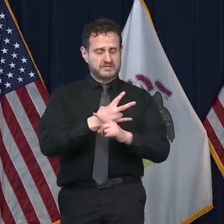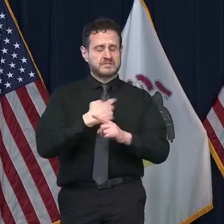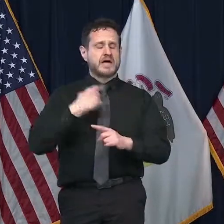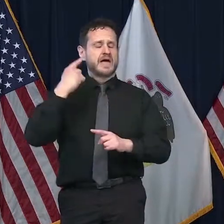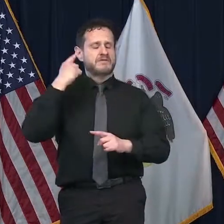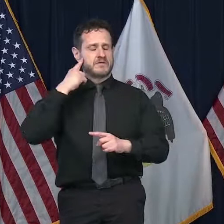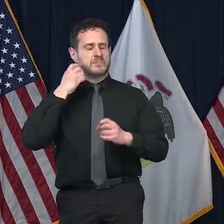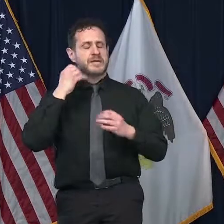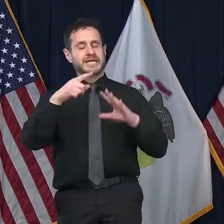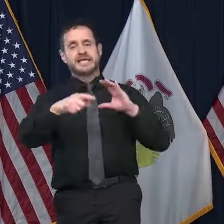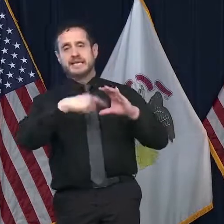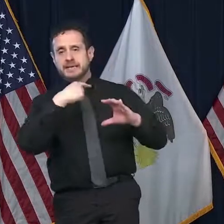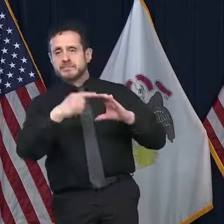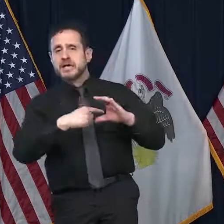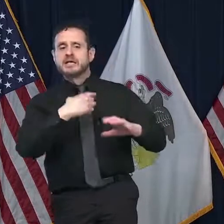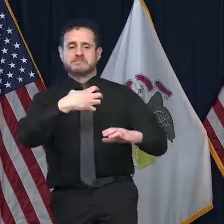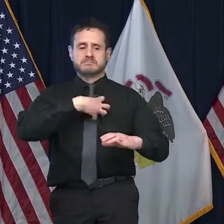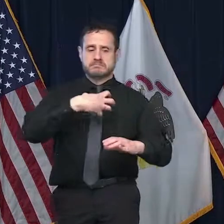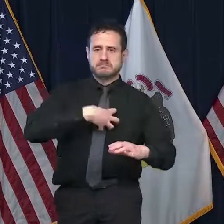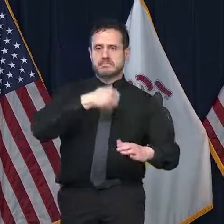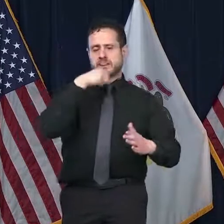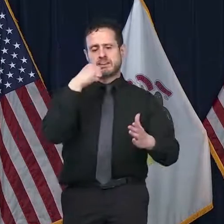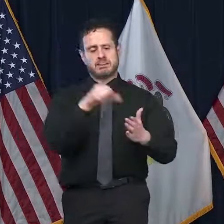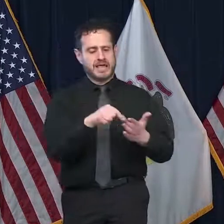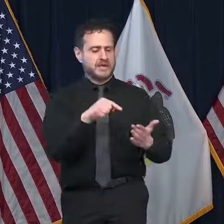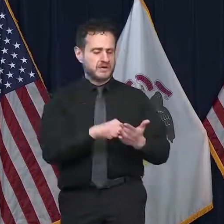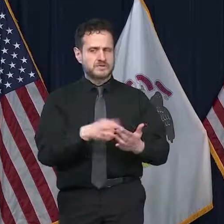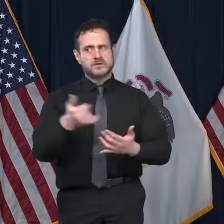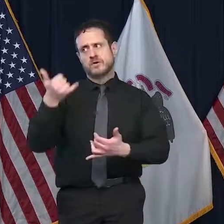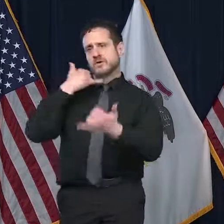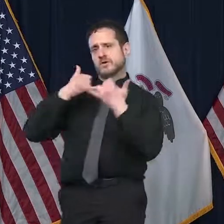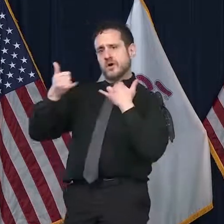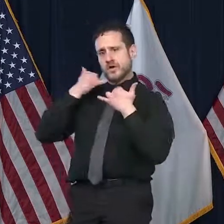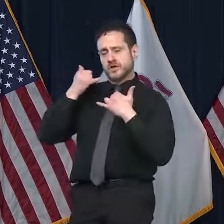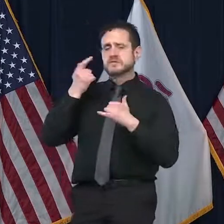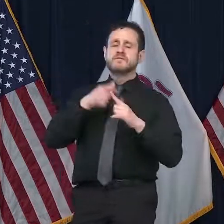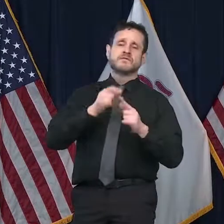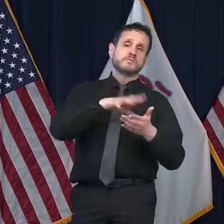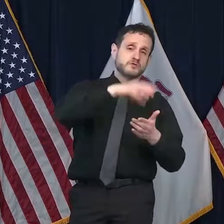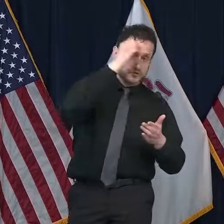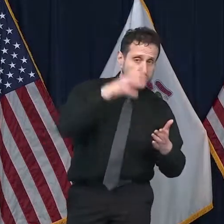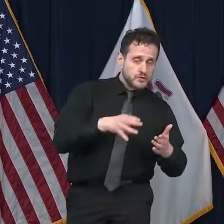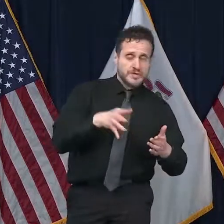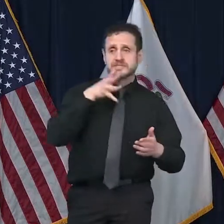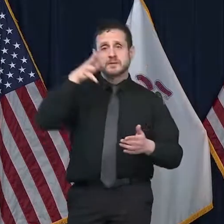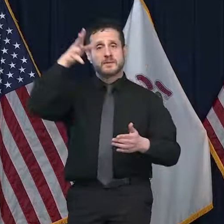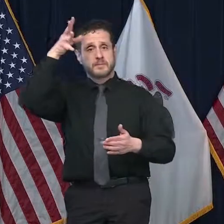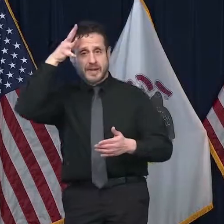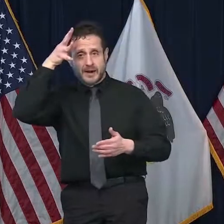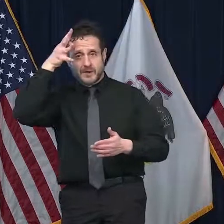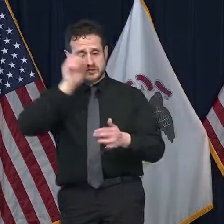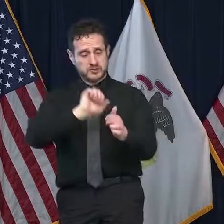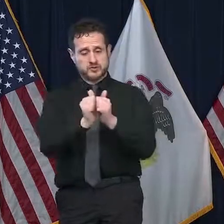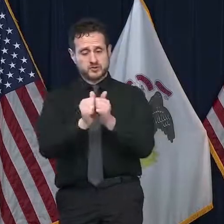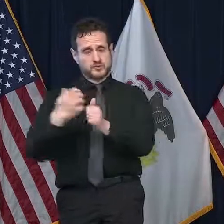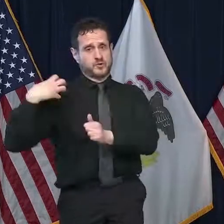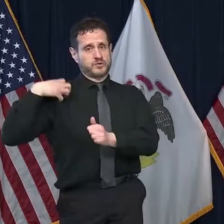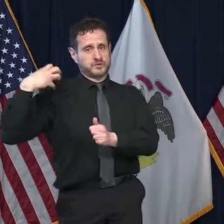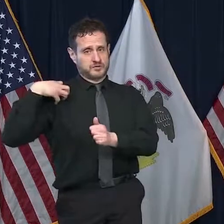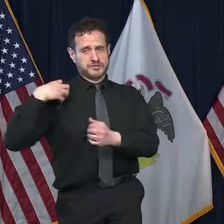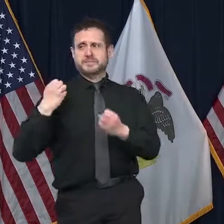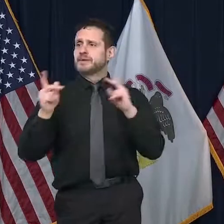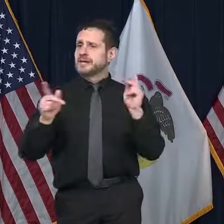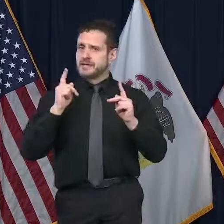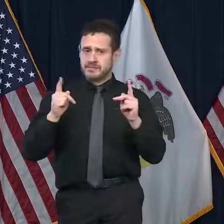countless emails, letters, phone calls from students, from parents, from coaches, many